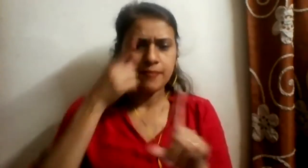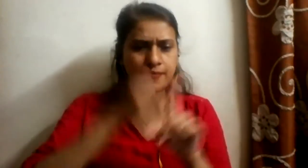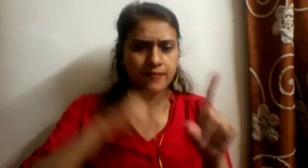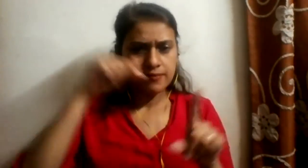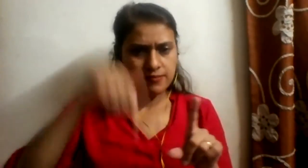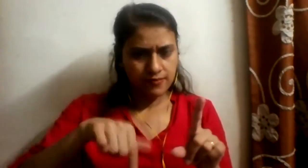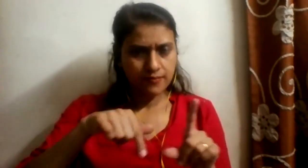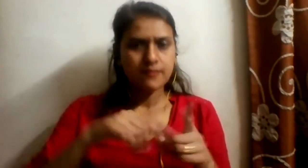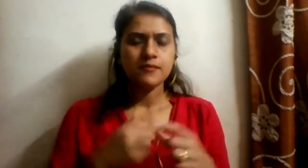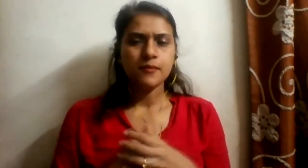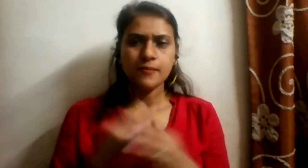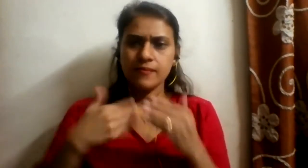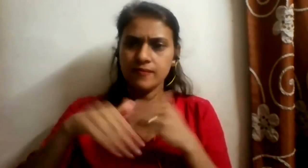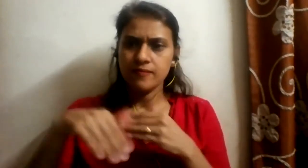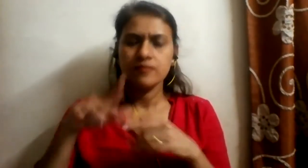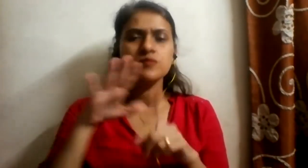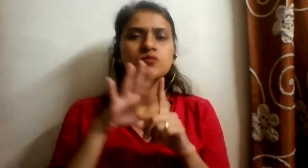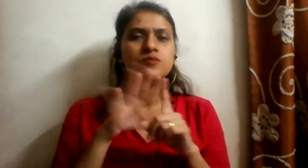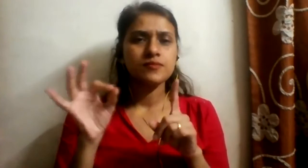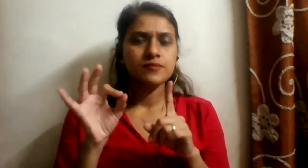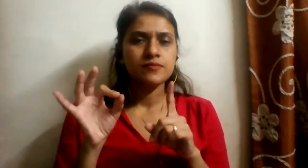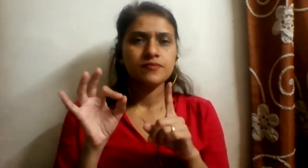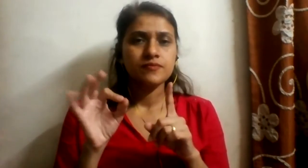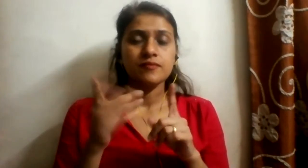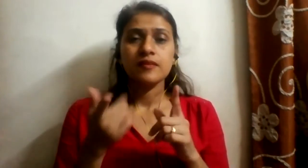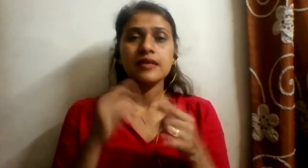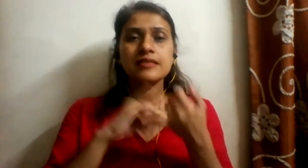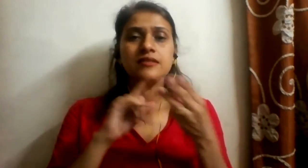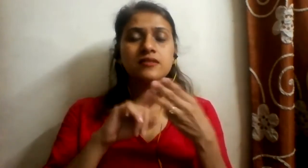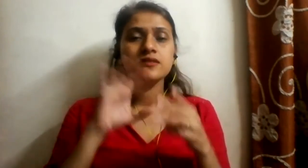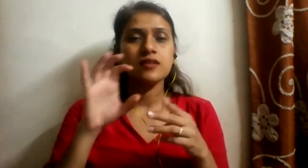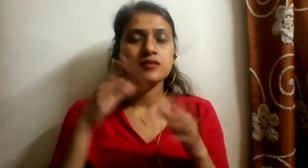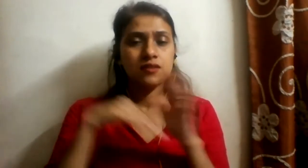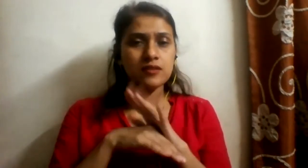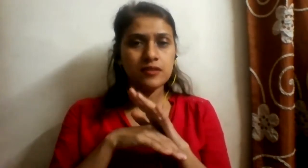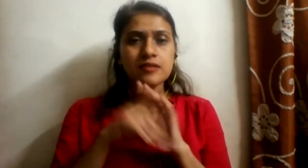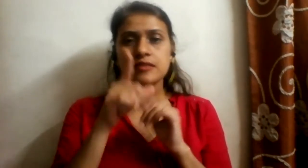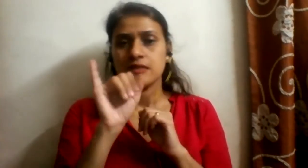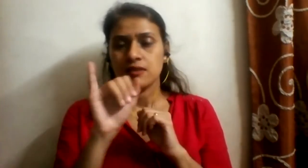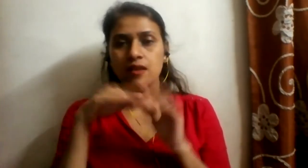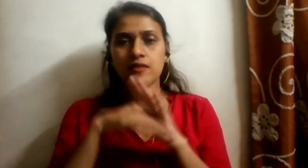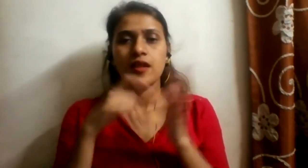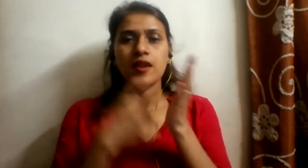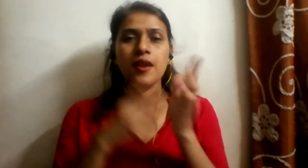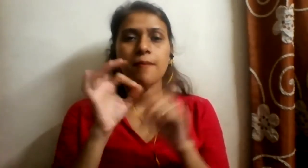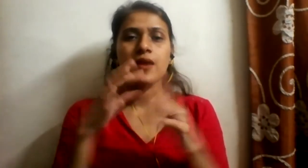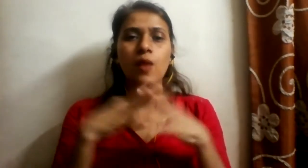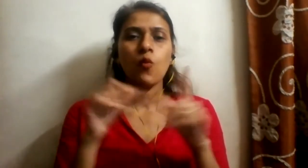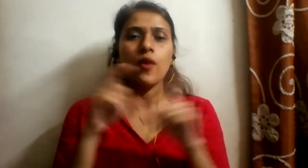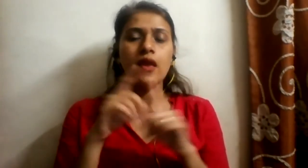as rules under Section 15 of RPWD Act. So RPWD rules,